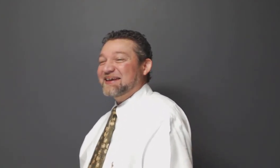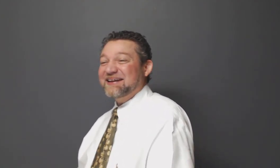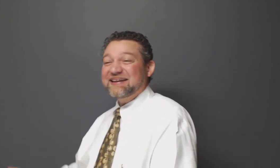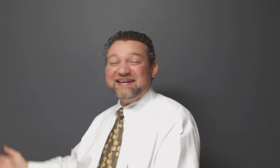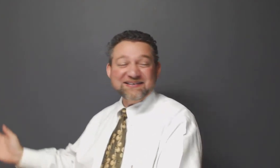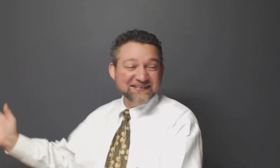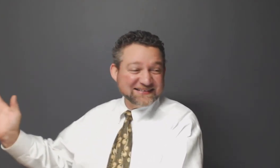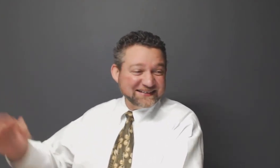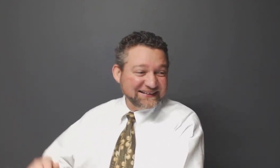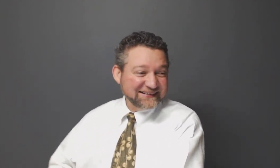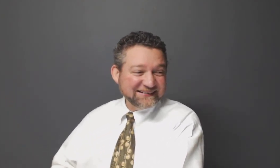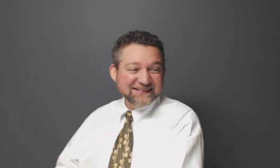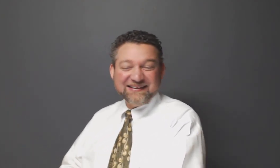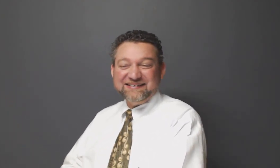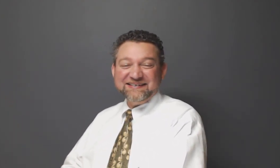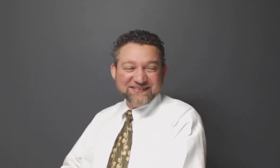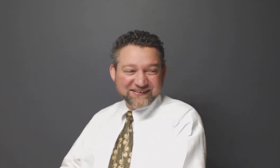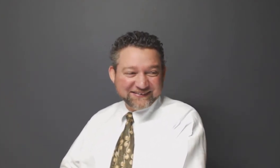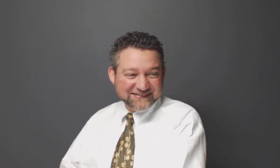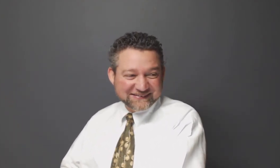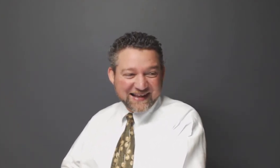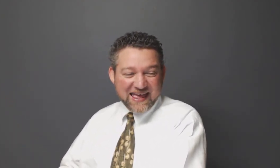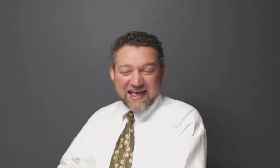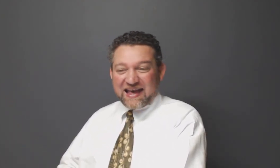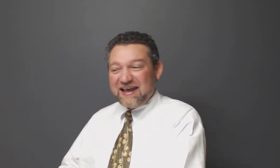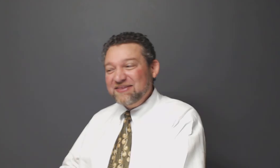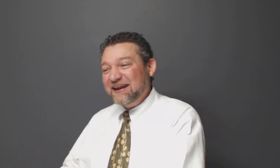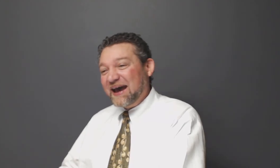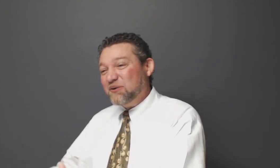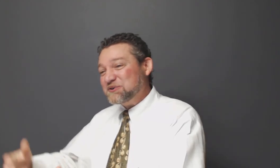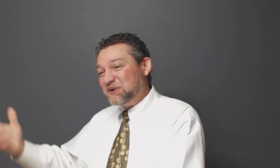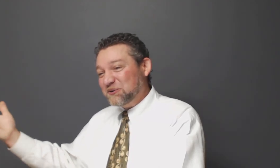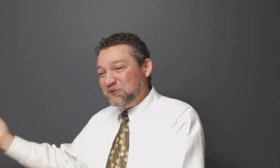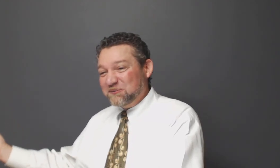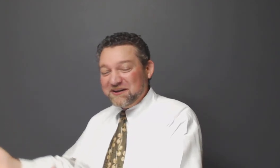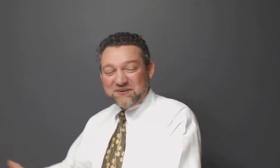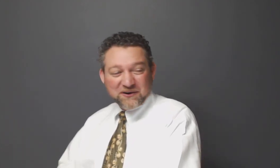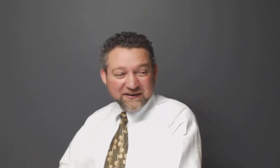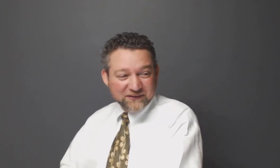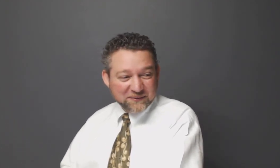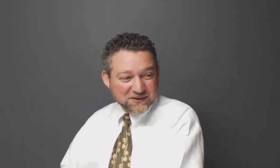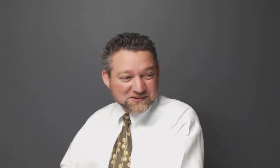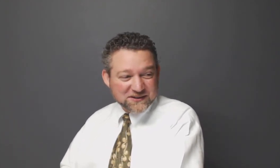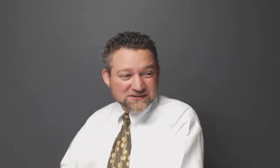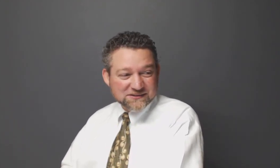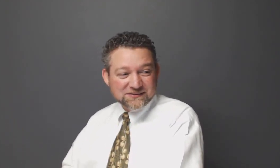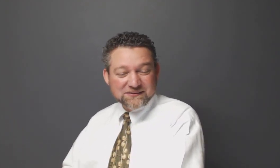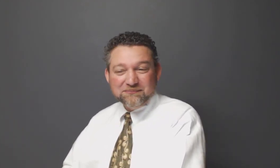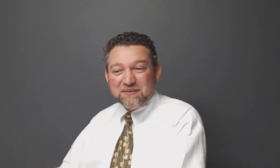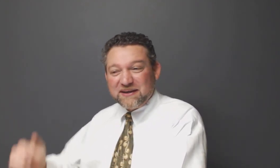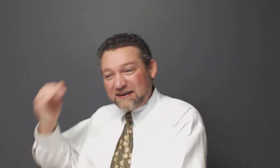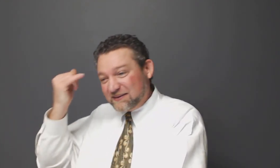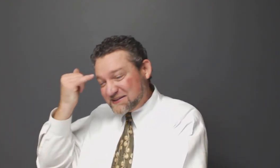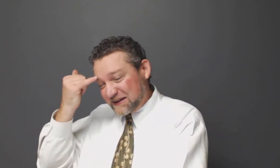Then in the eternity, it's his turn. And then our turn will be wherever he puts us, mimicking the same